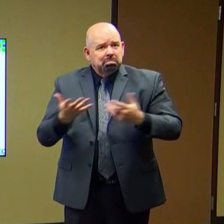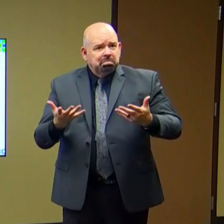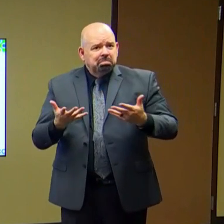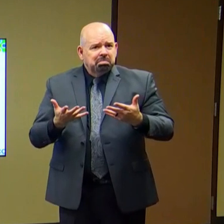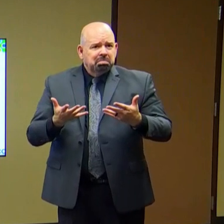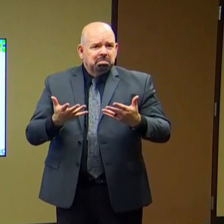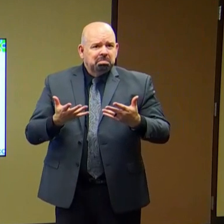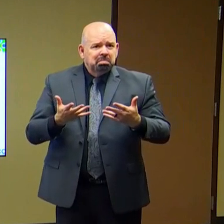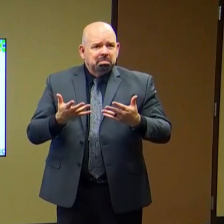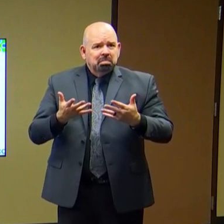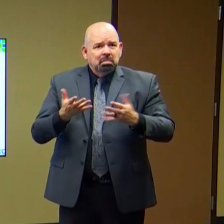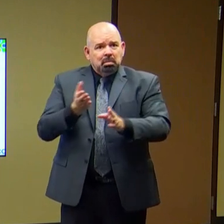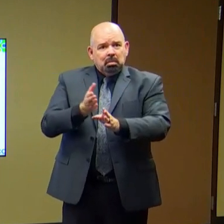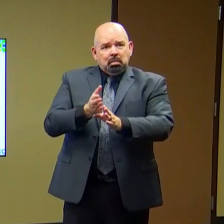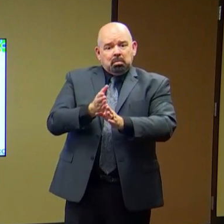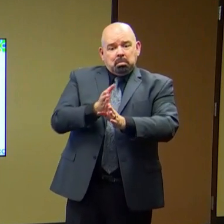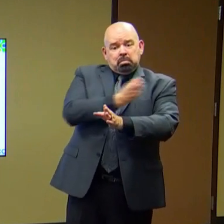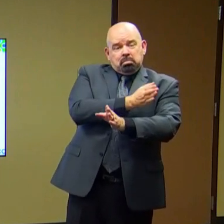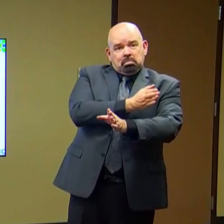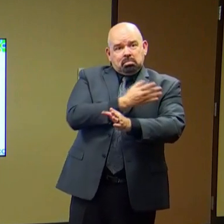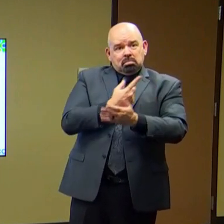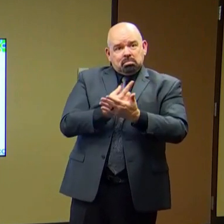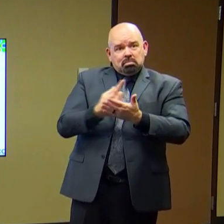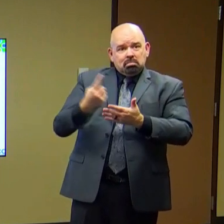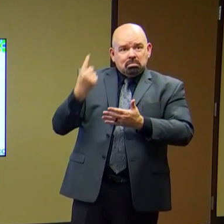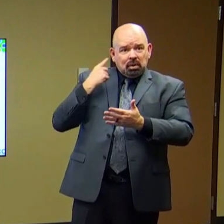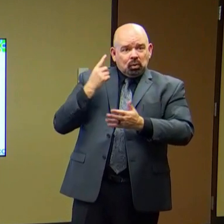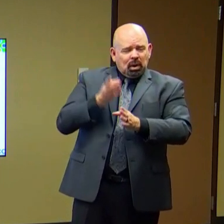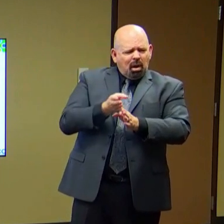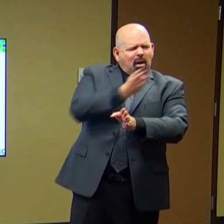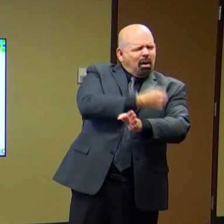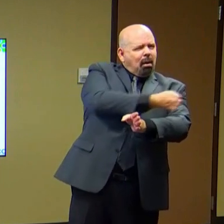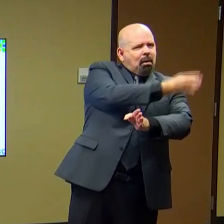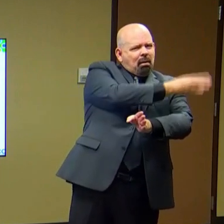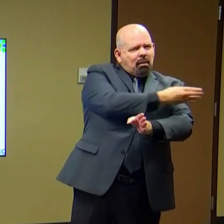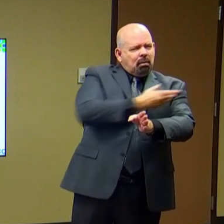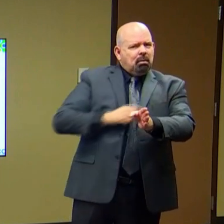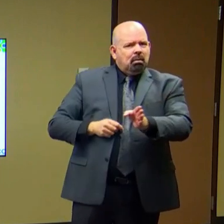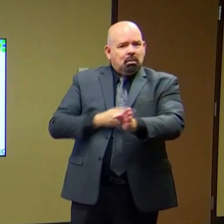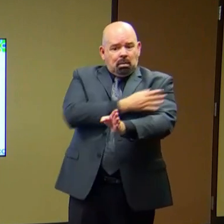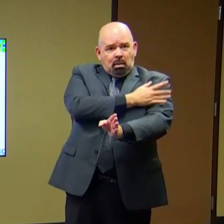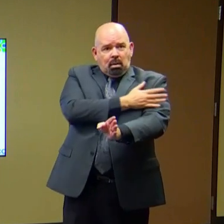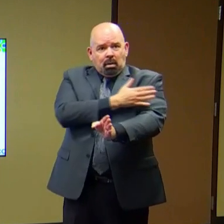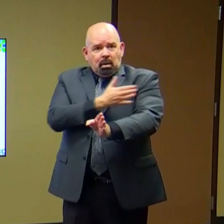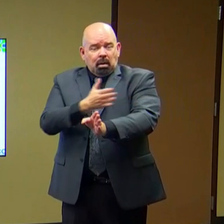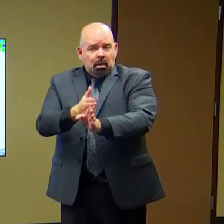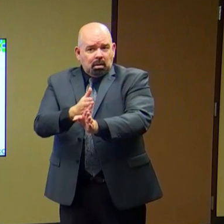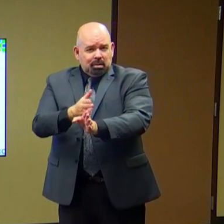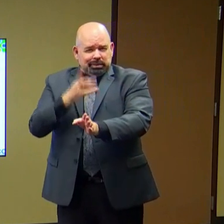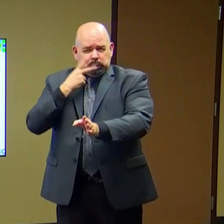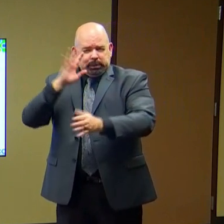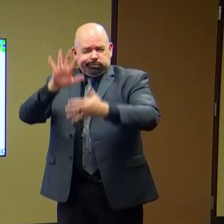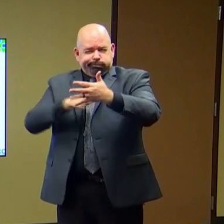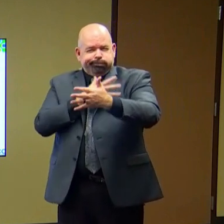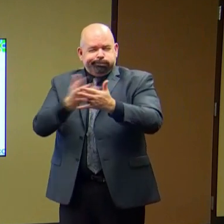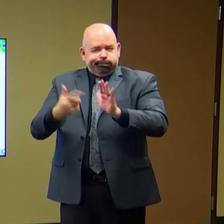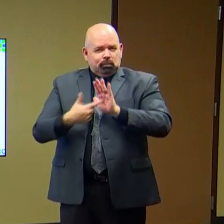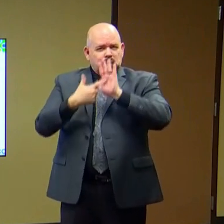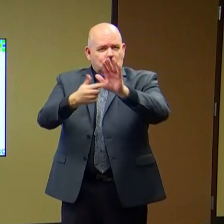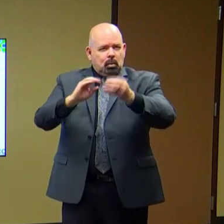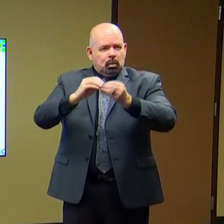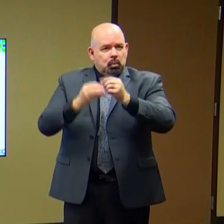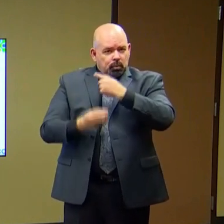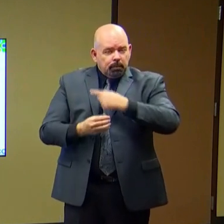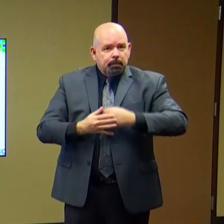week, that ratio of the prior week to the current week goes. You can see if it's over a